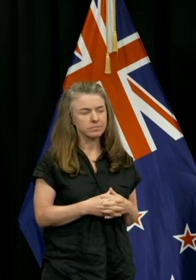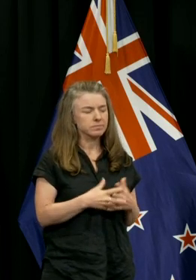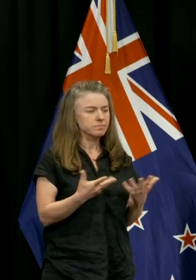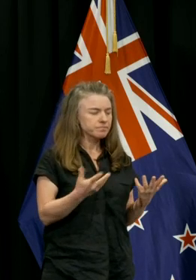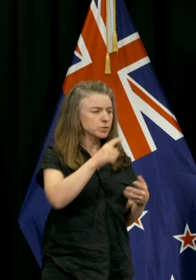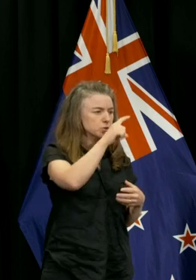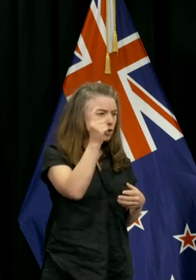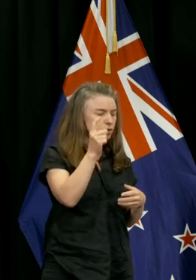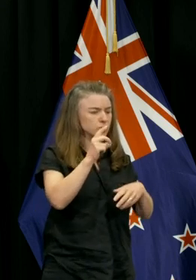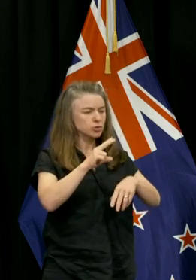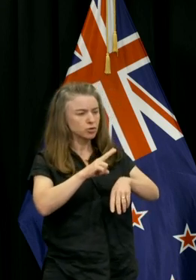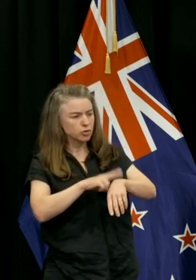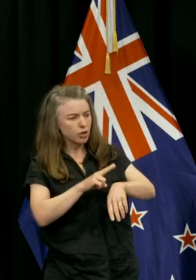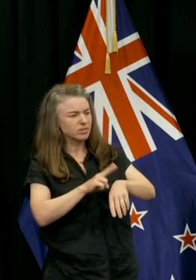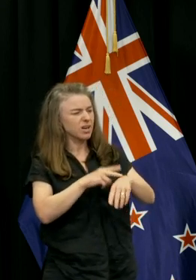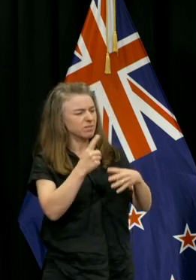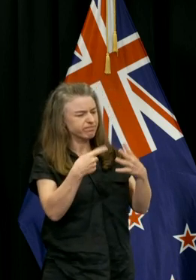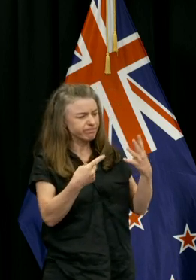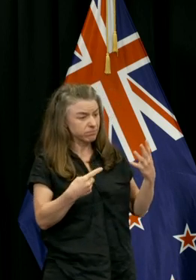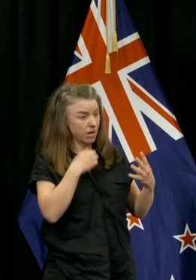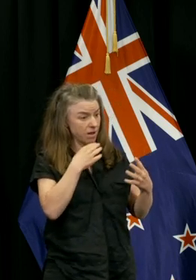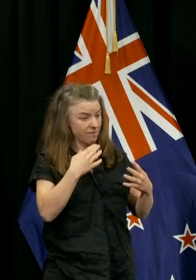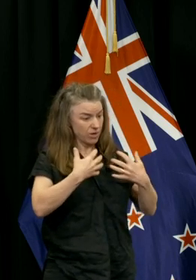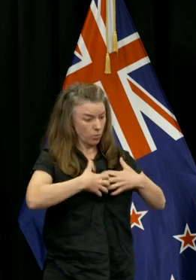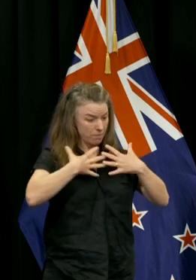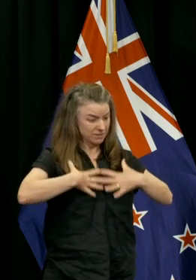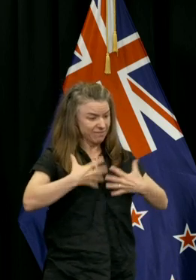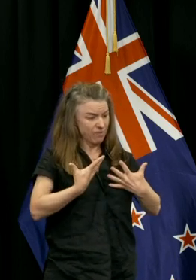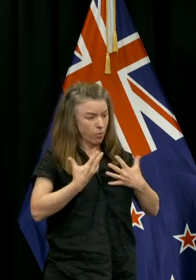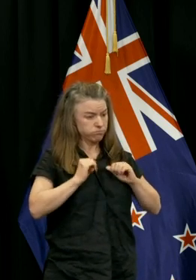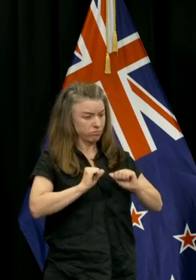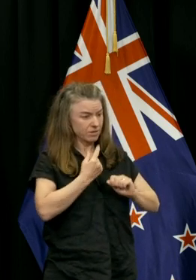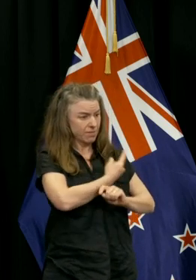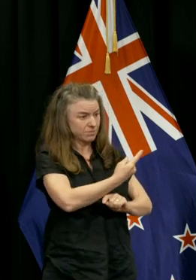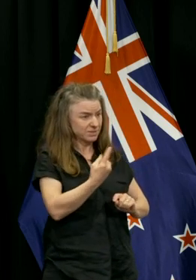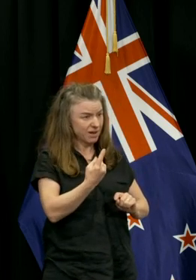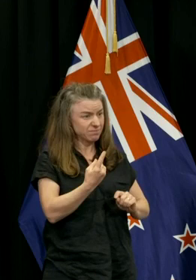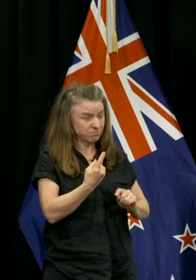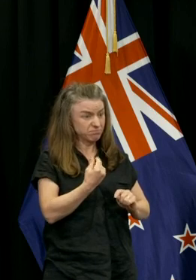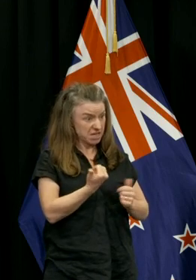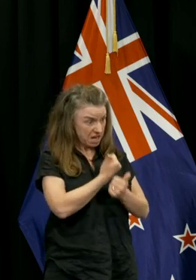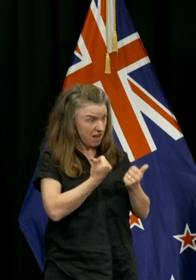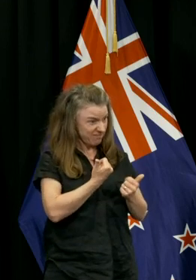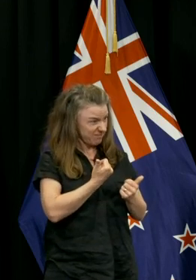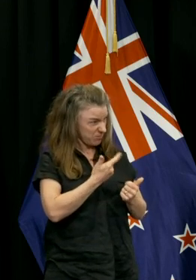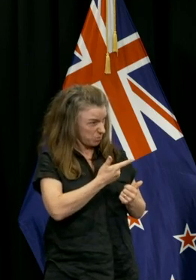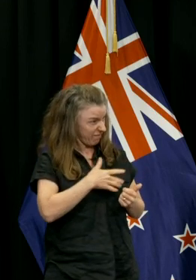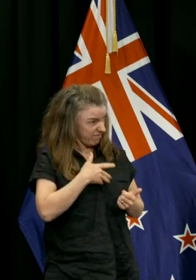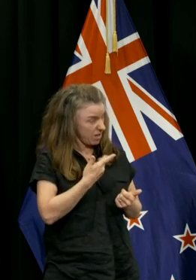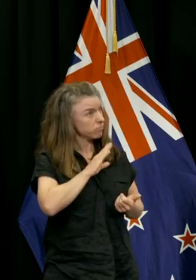midwives, nurses, doctors have enough PPE, that it is reaching the people and that there is enough to be able to deal with this